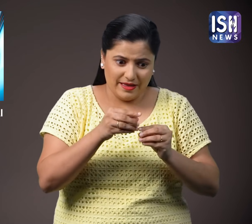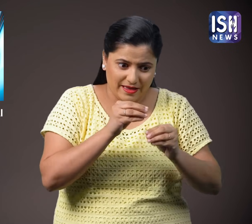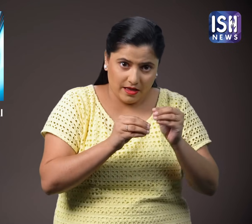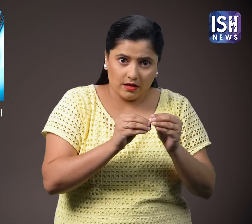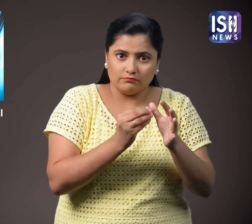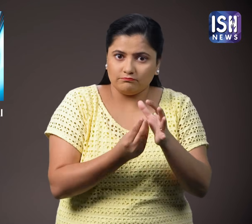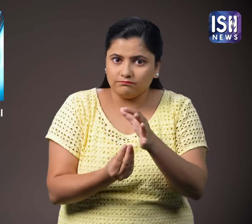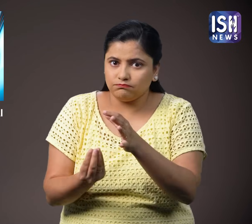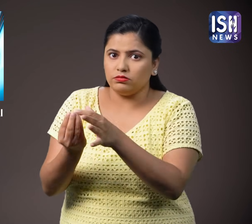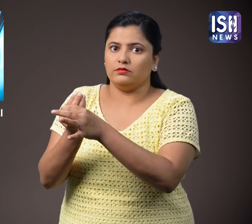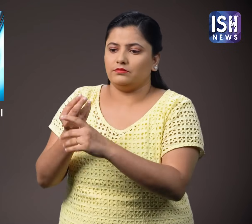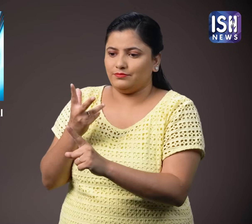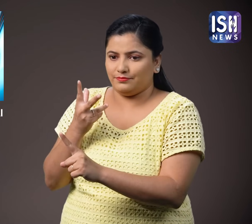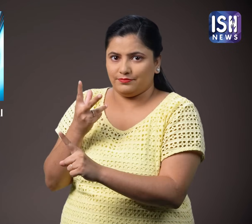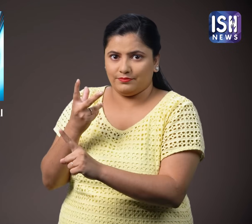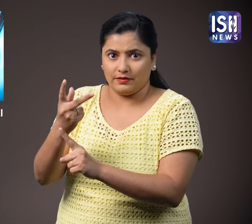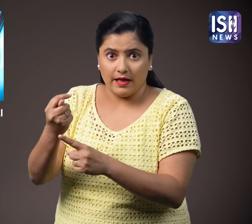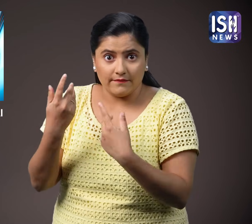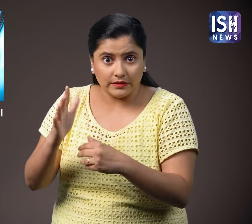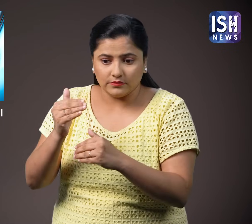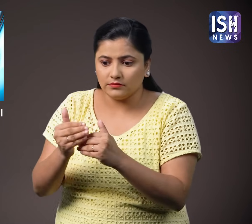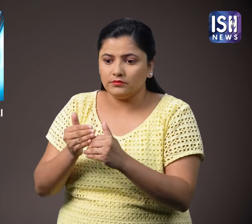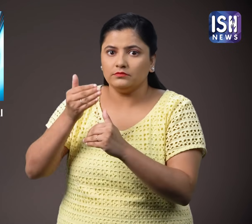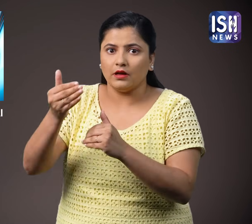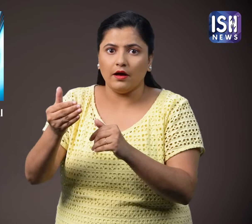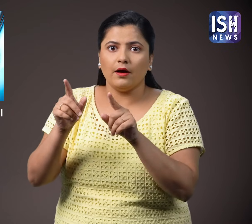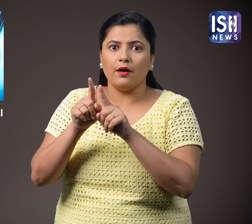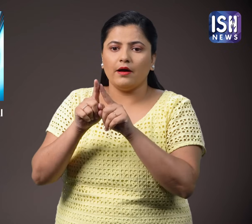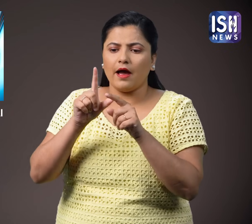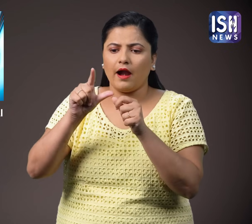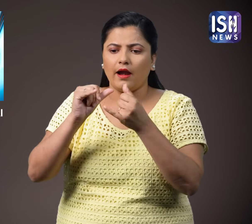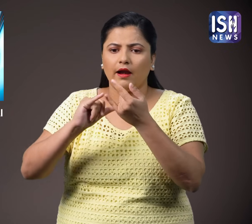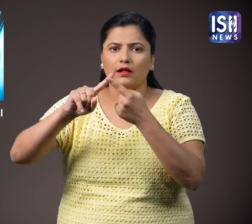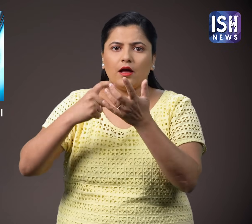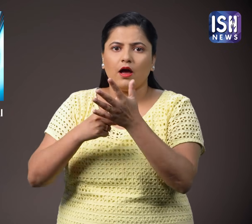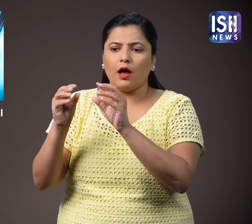In this process, the sperm is injected and then immobilized with a laser.